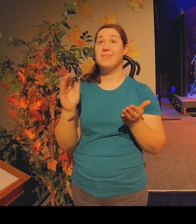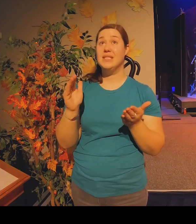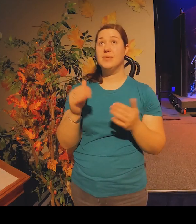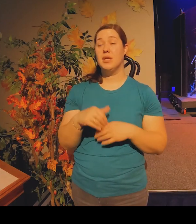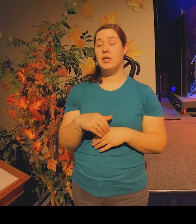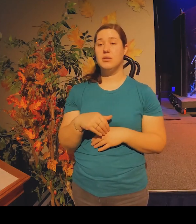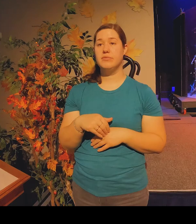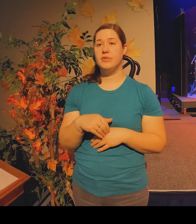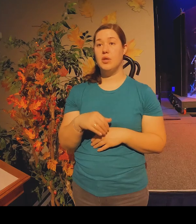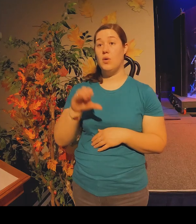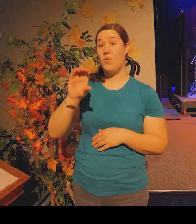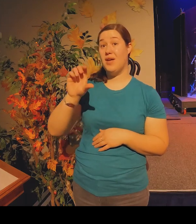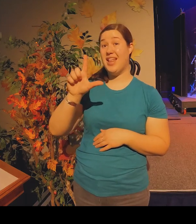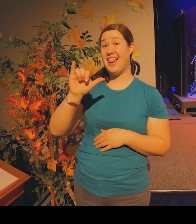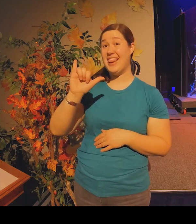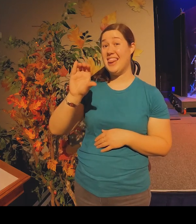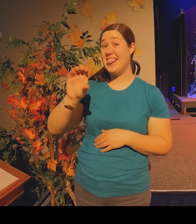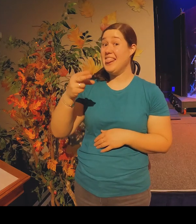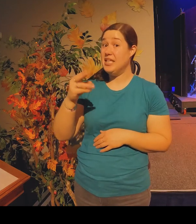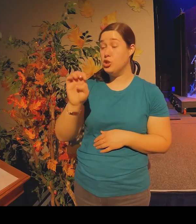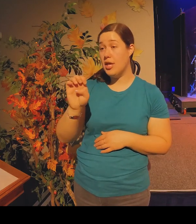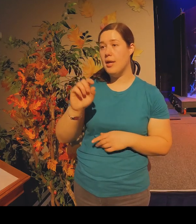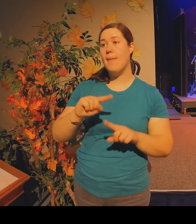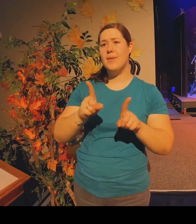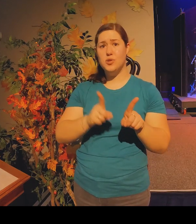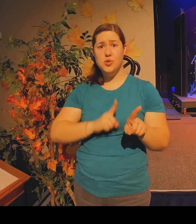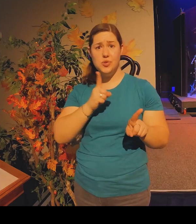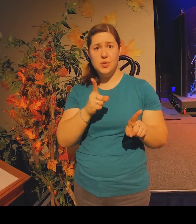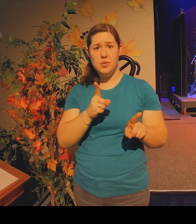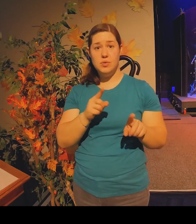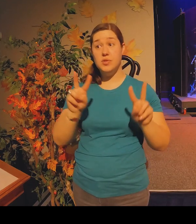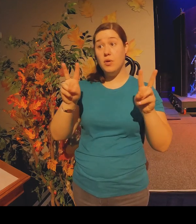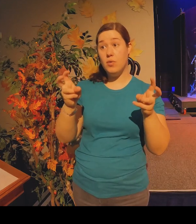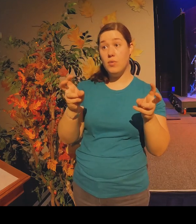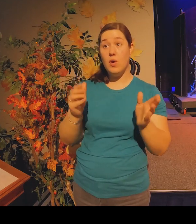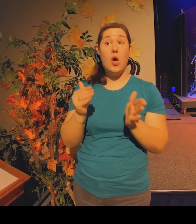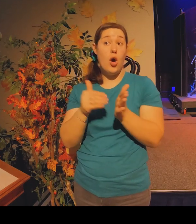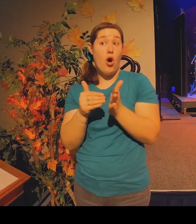believe. Oftentimes when God closes one door, he opens